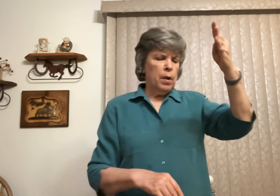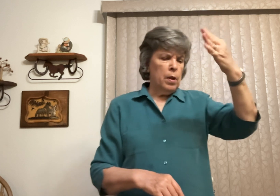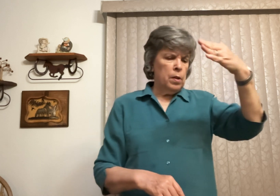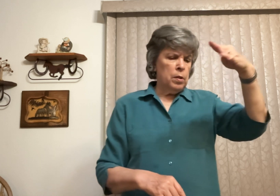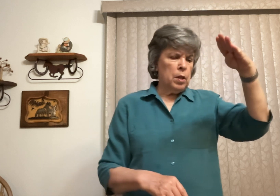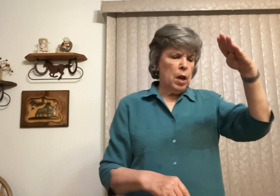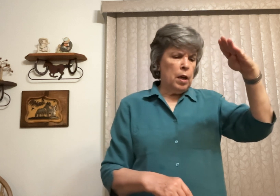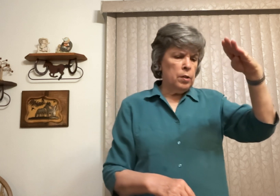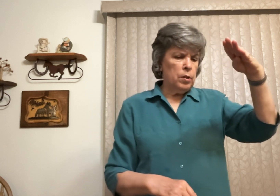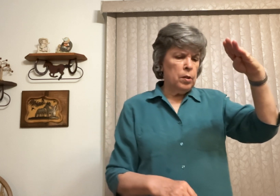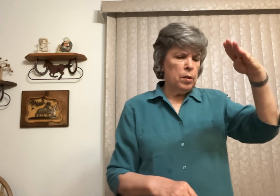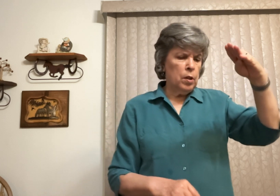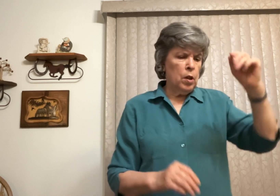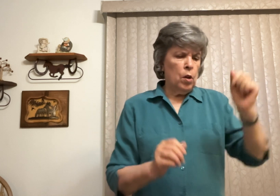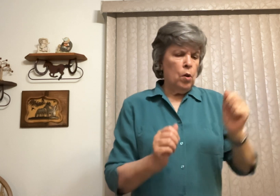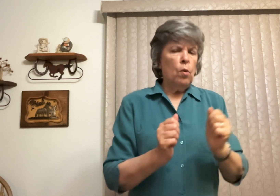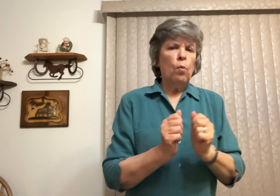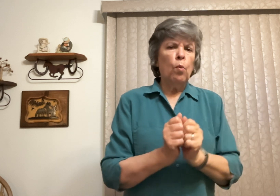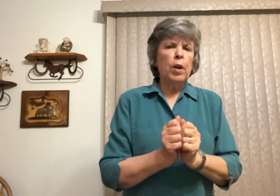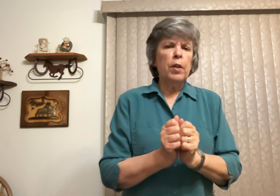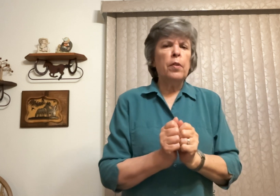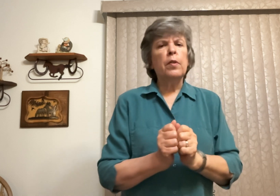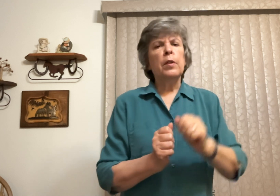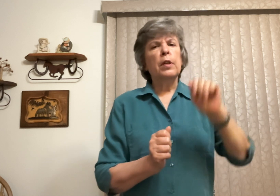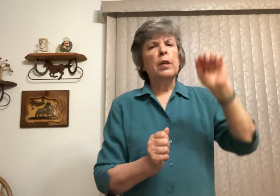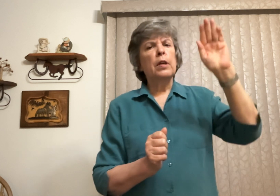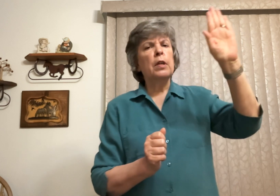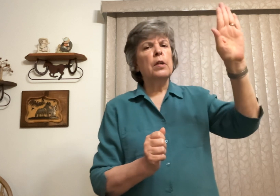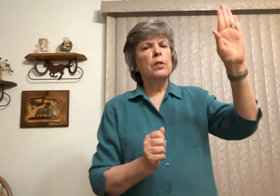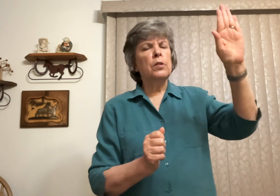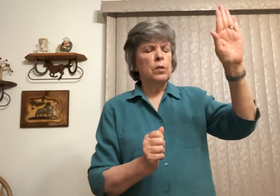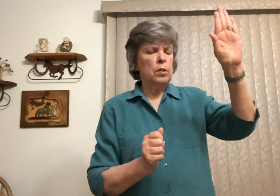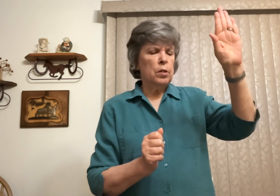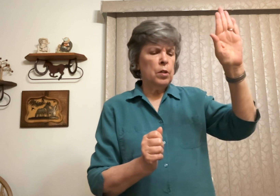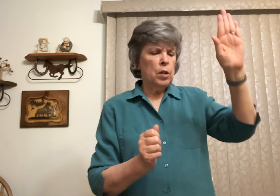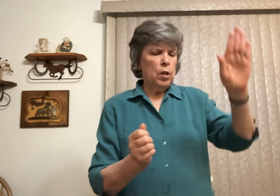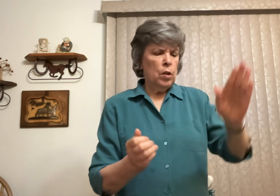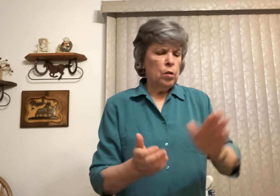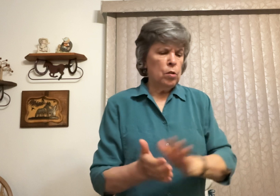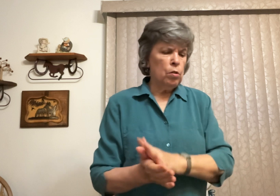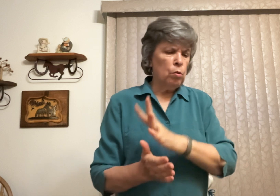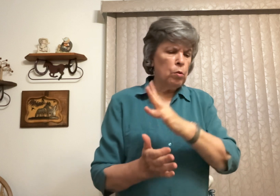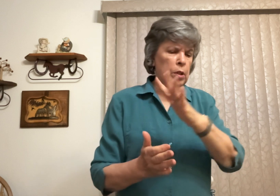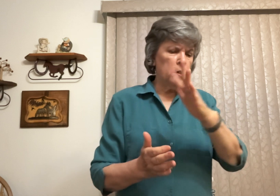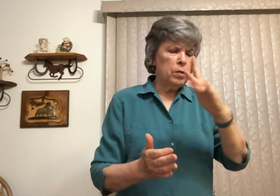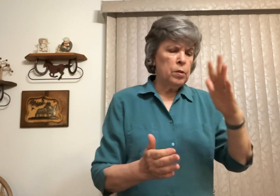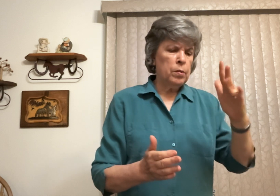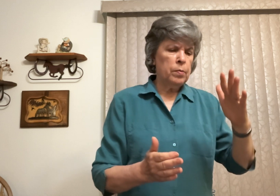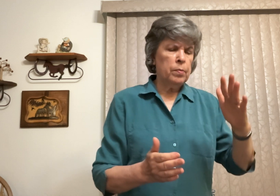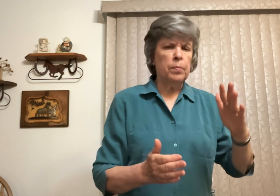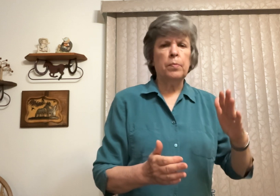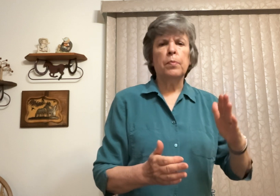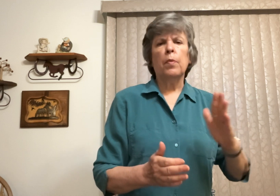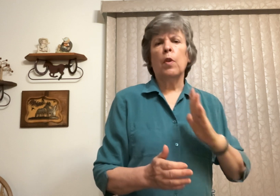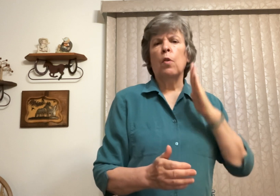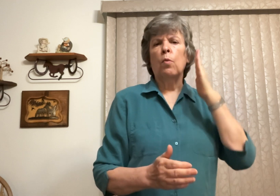The skies. With his glories